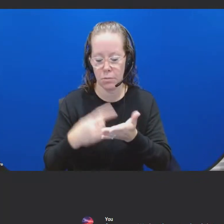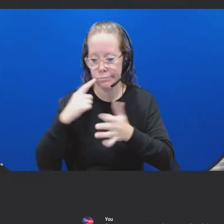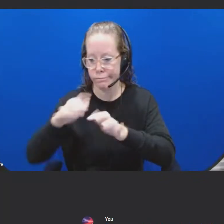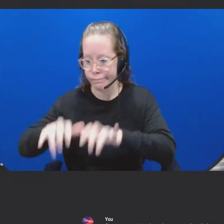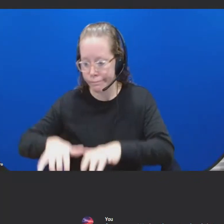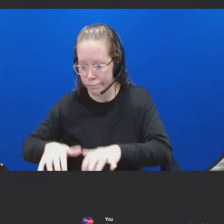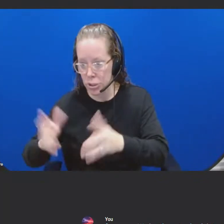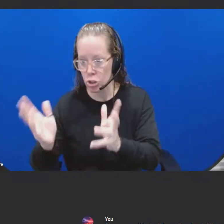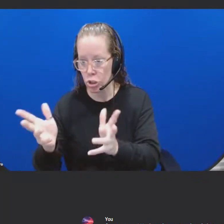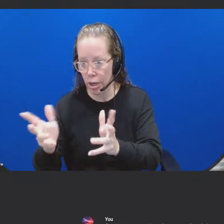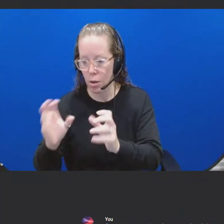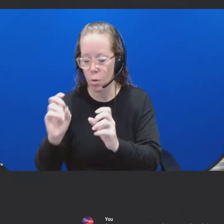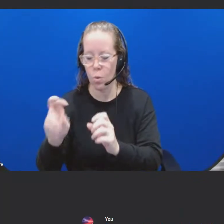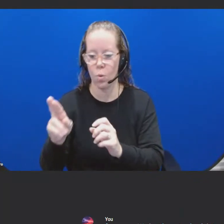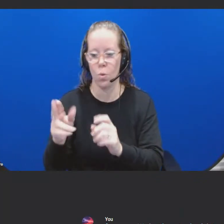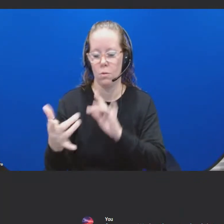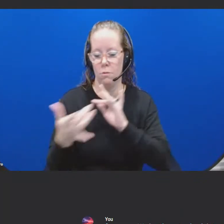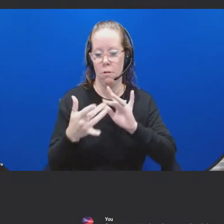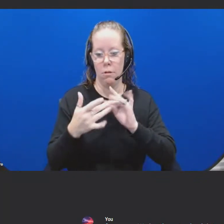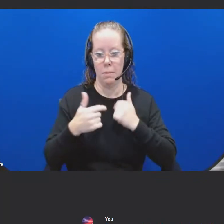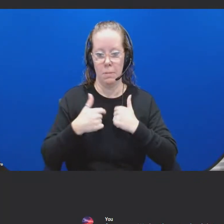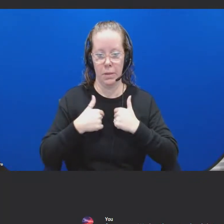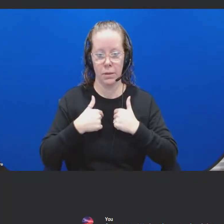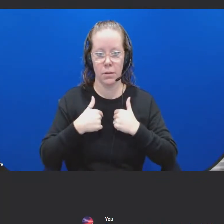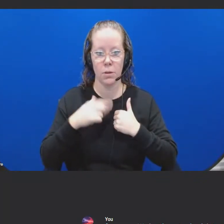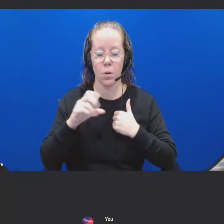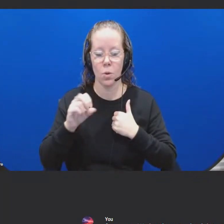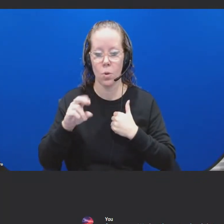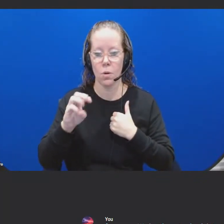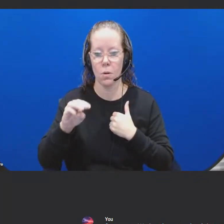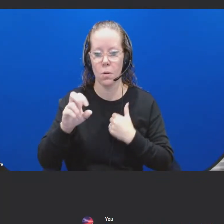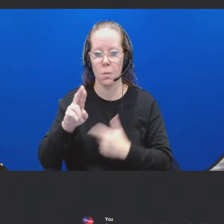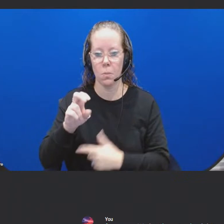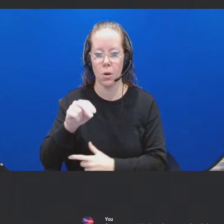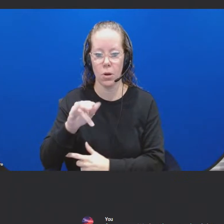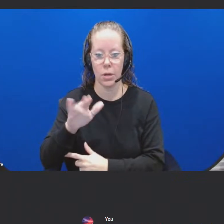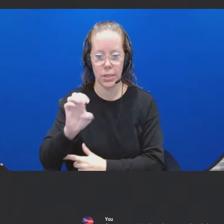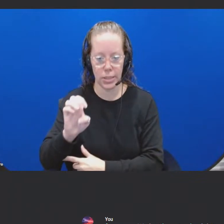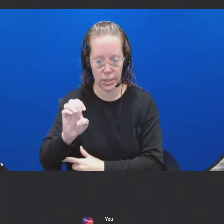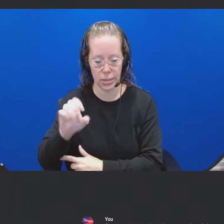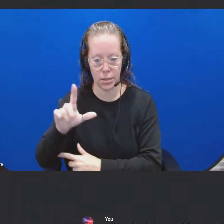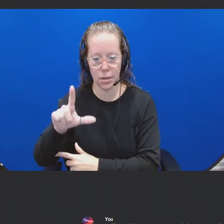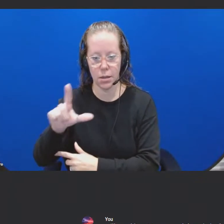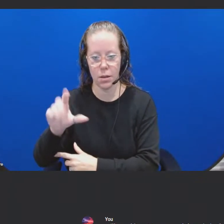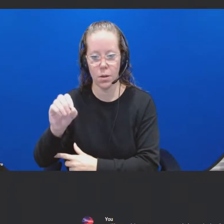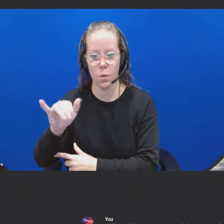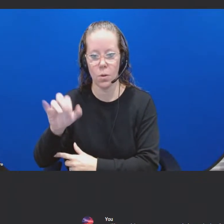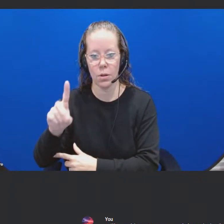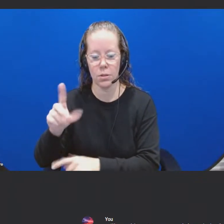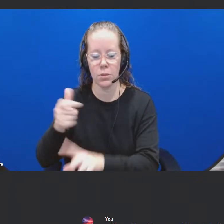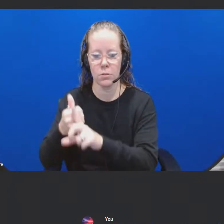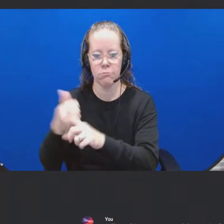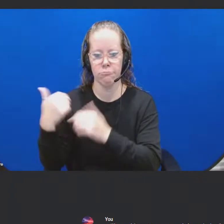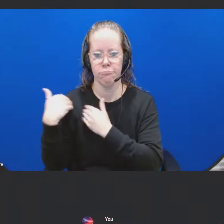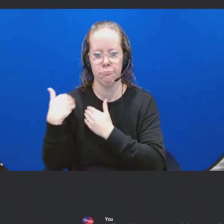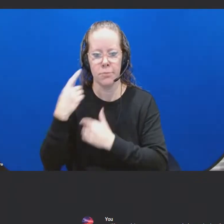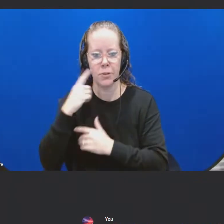contact me or Marnie Lloyd is our IPAC lead. You would be able to get in touch with